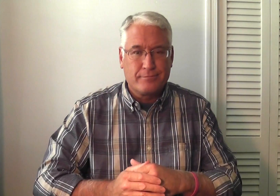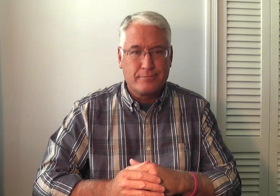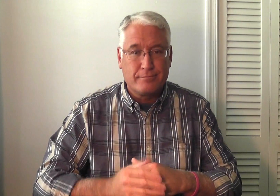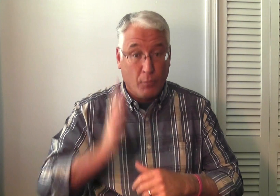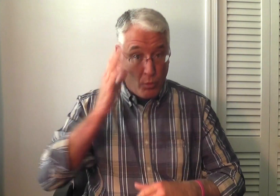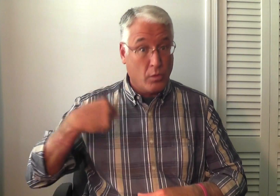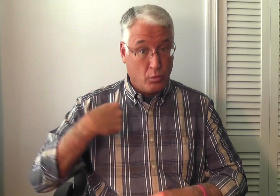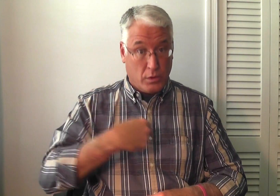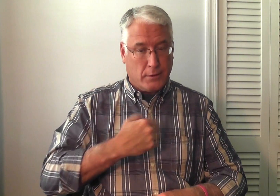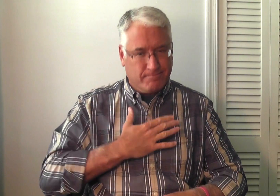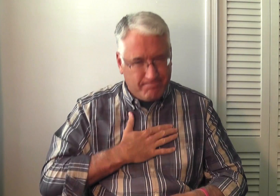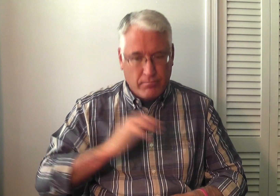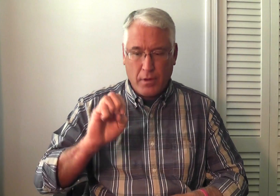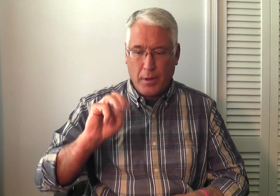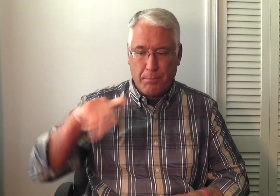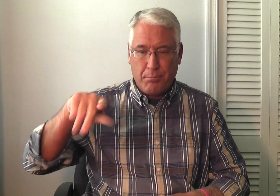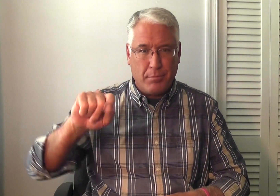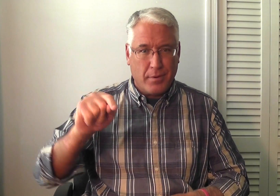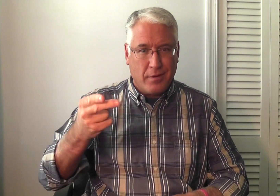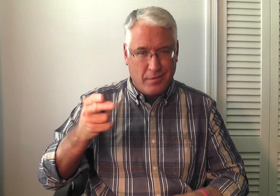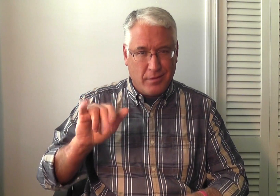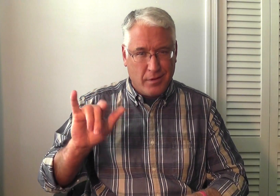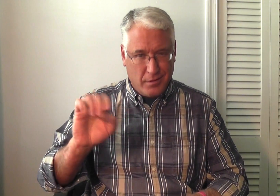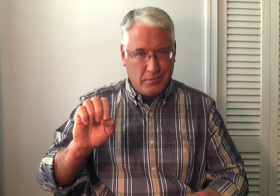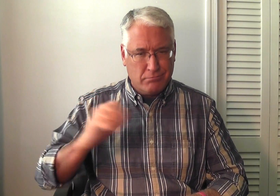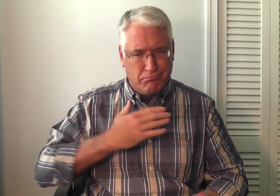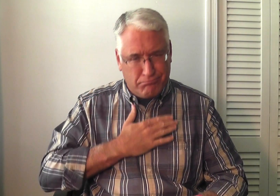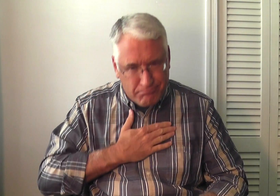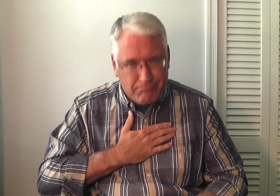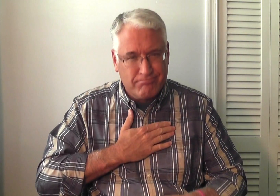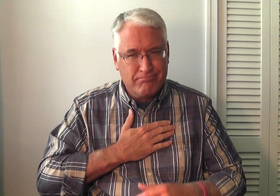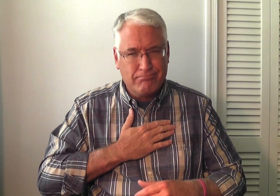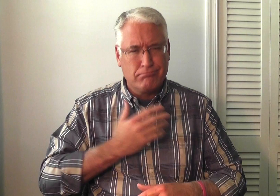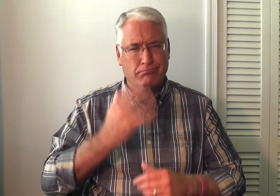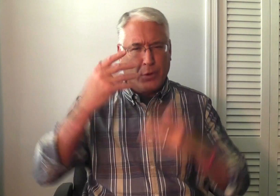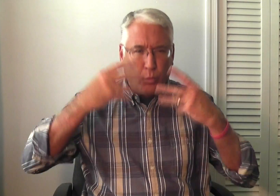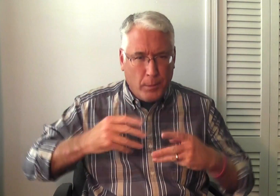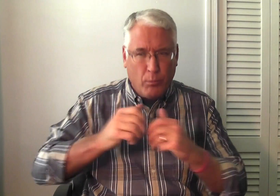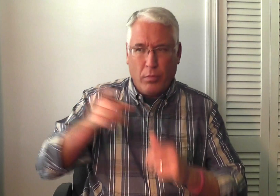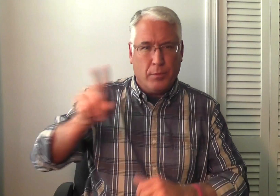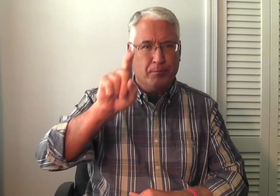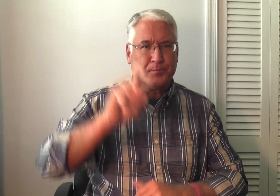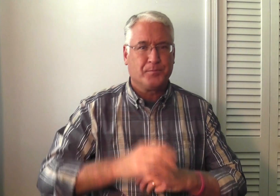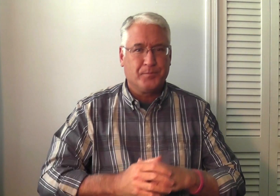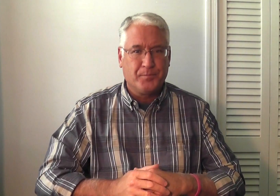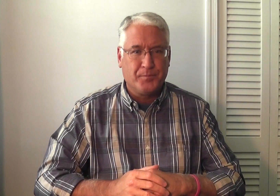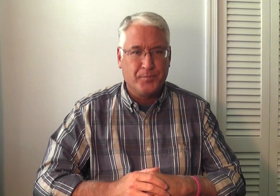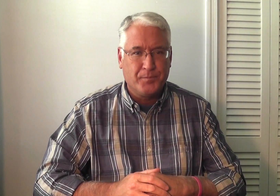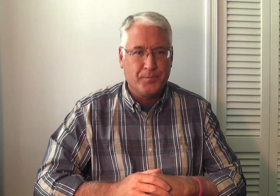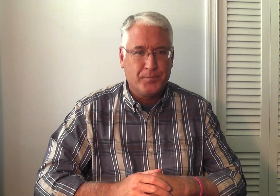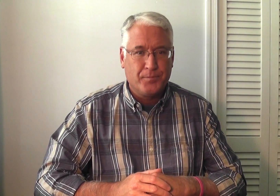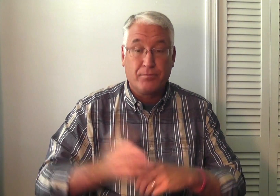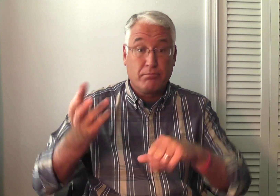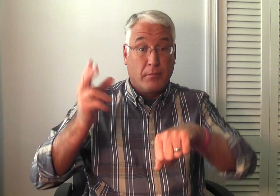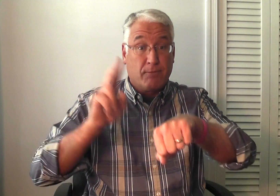or electricity. If we truly empathize with that person, would we weep with